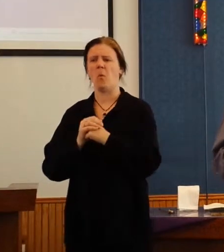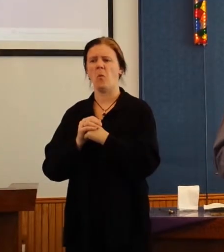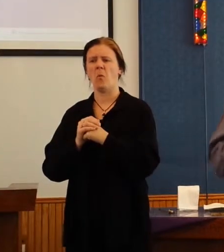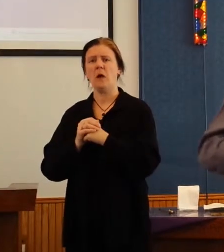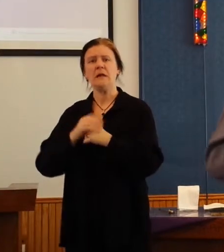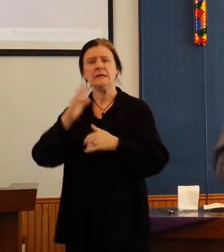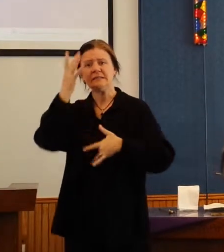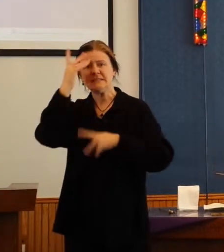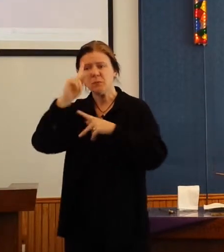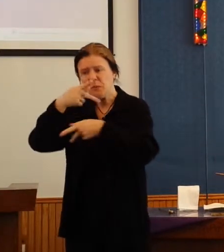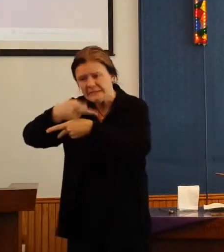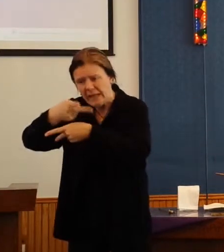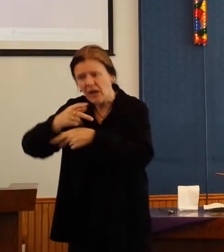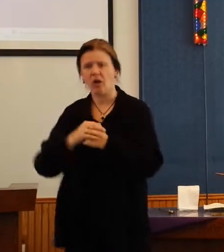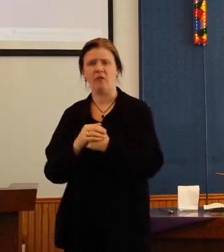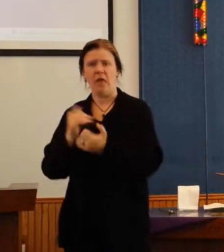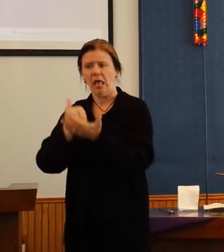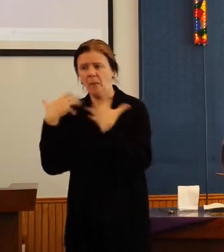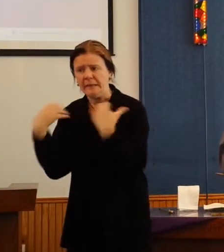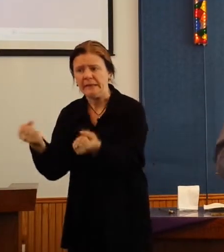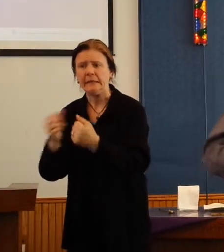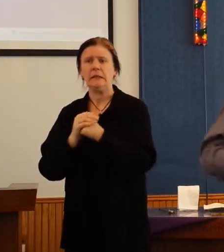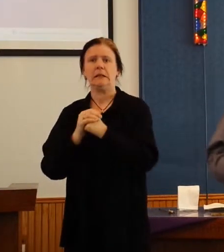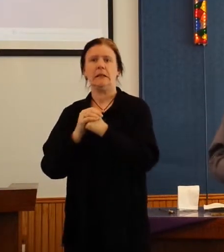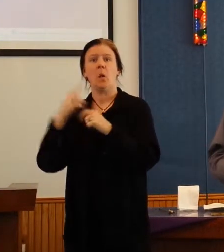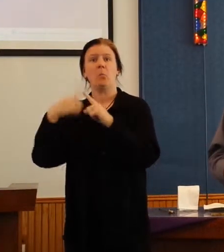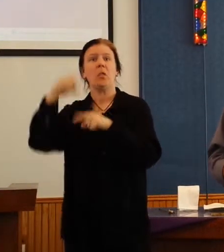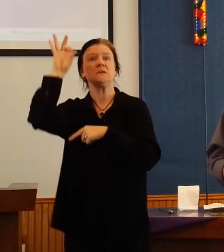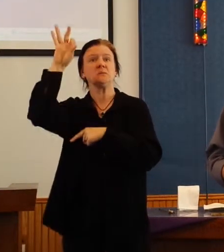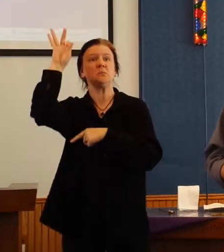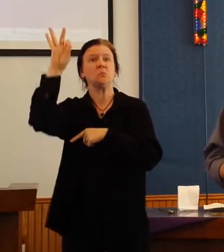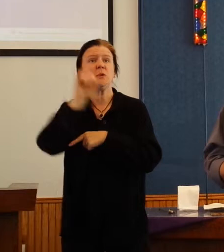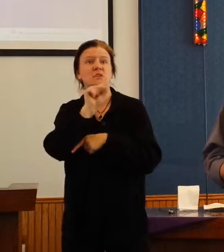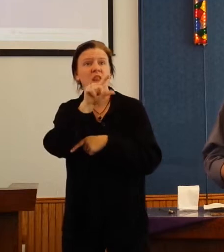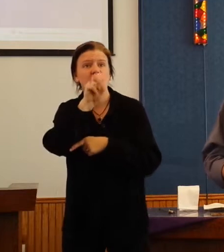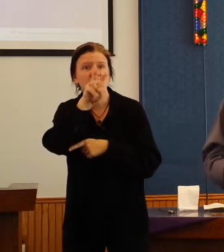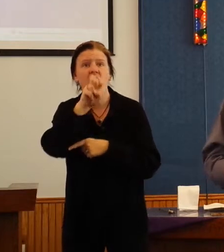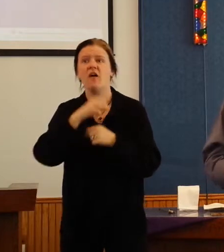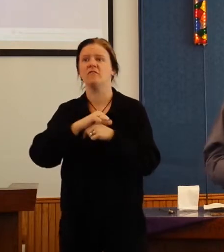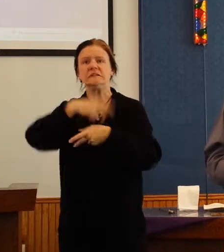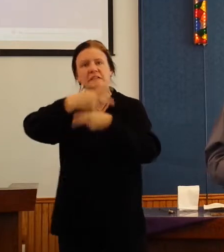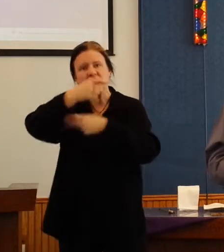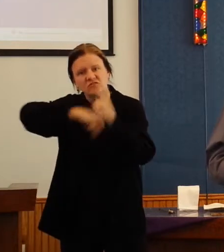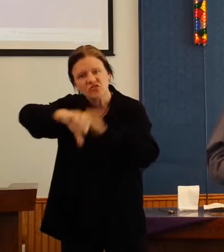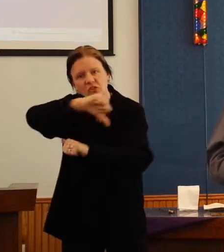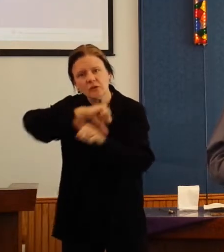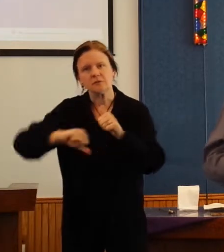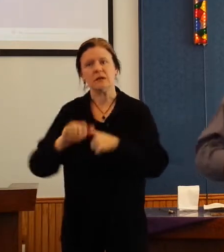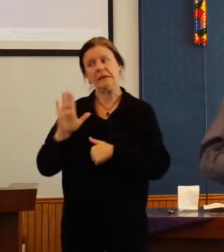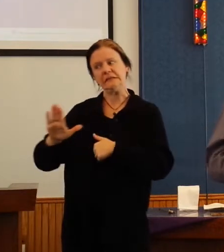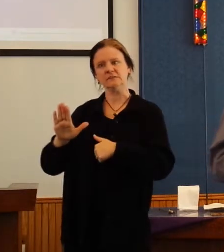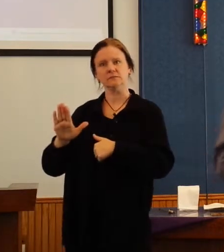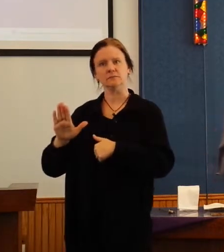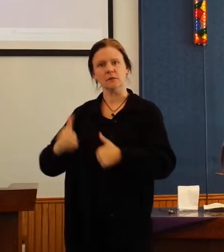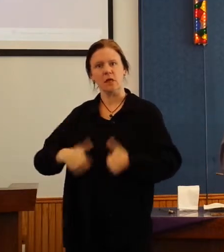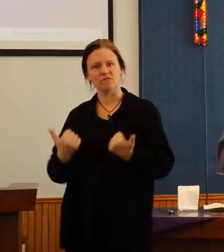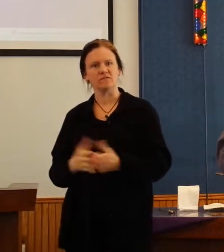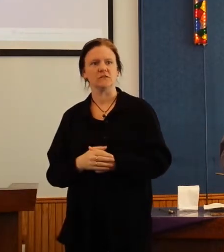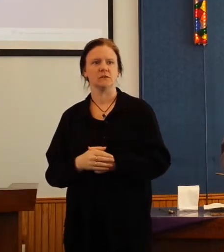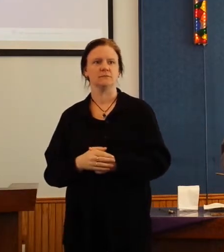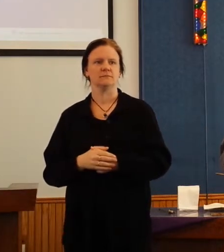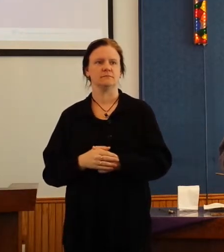reminding everybody about God's love and their duty to love and care for one another. We are not